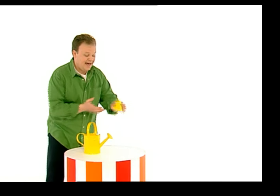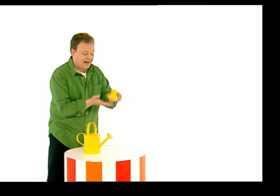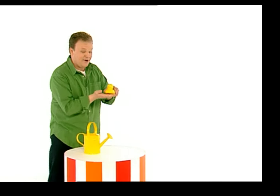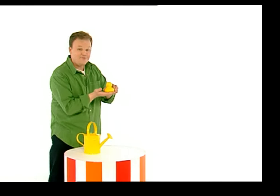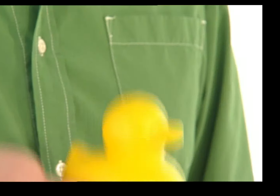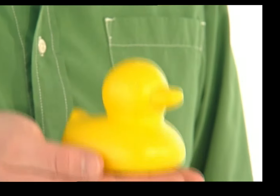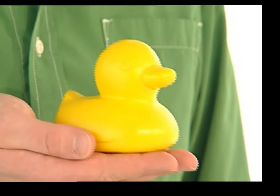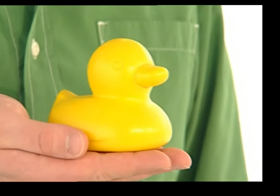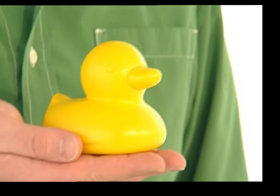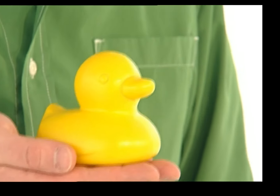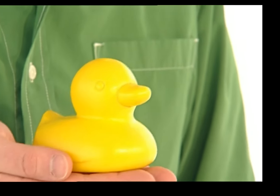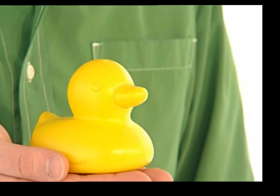yellow rubber duck.